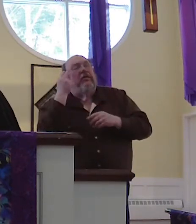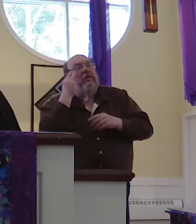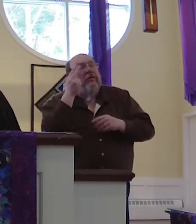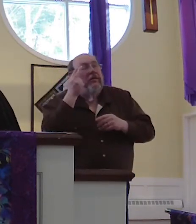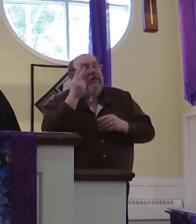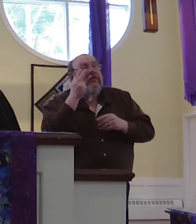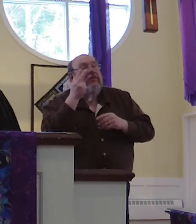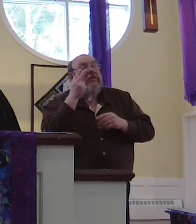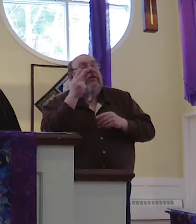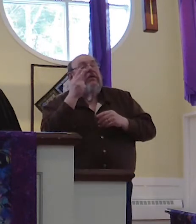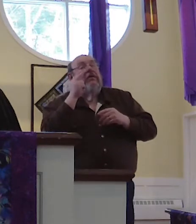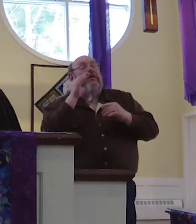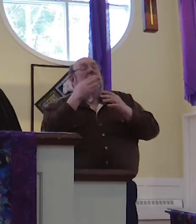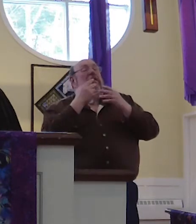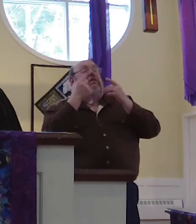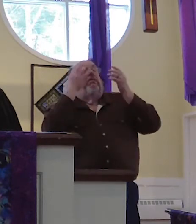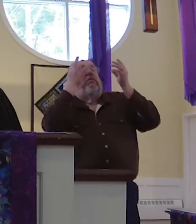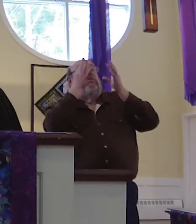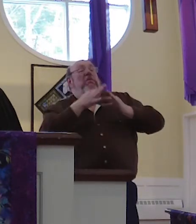pious person.